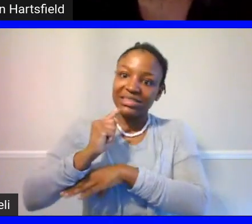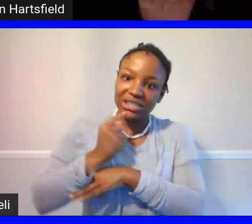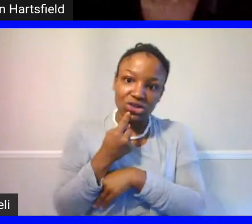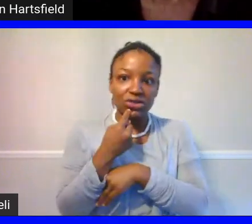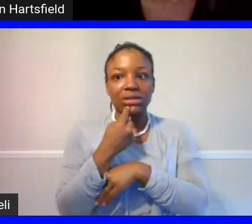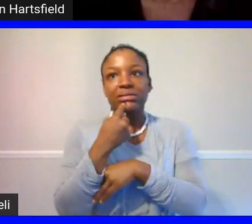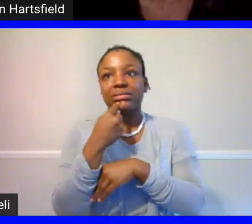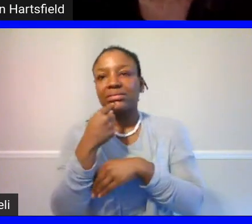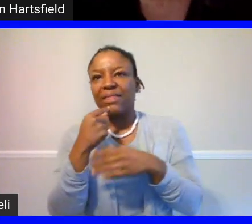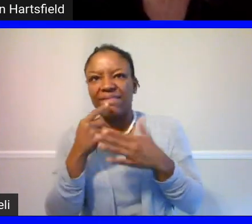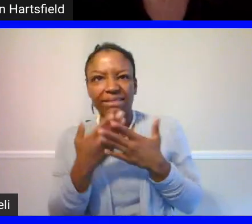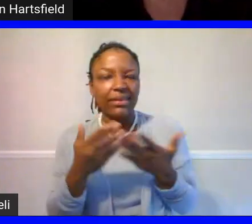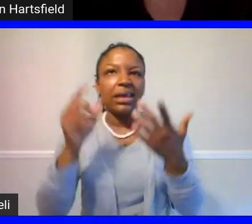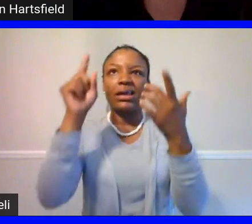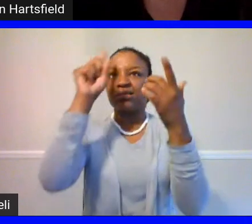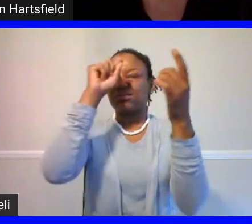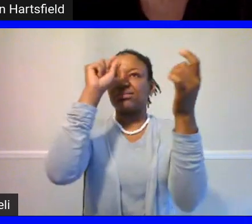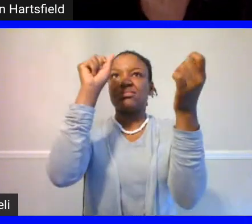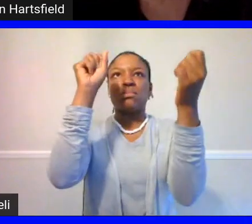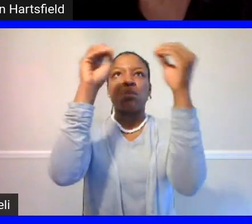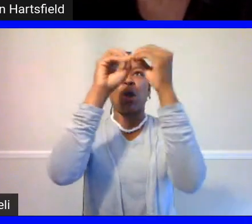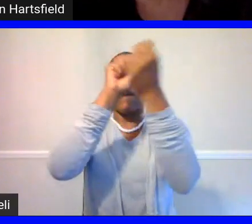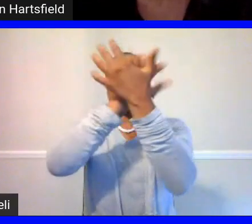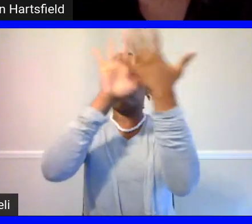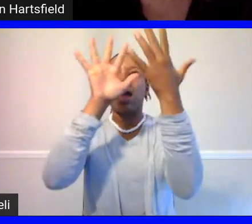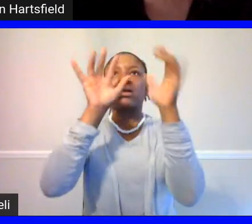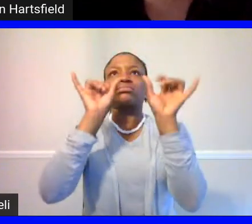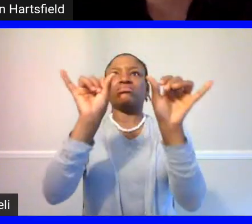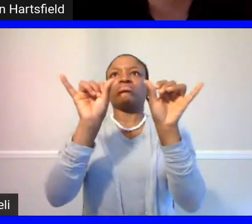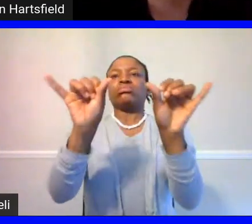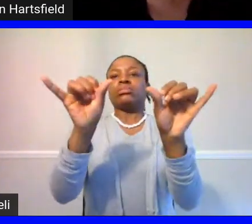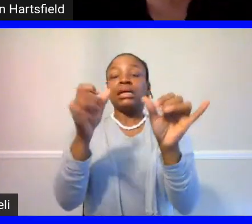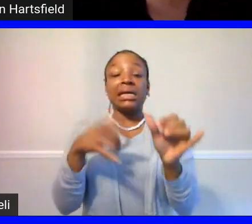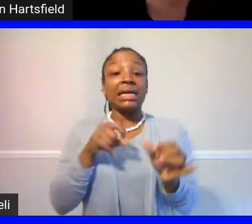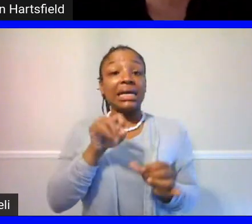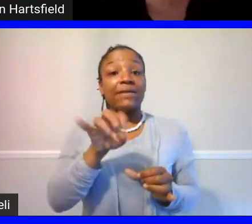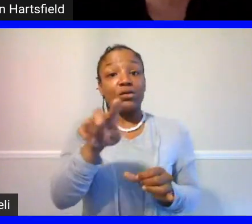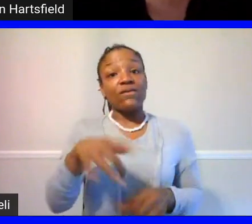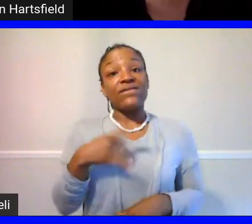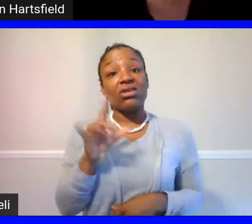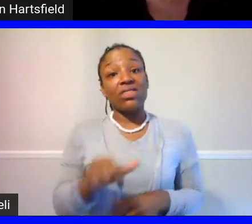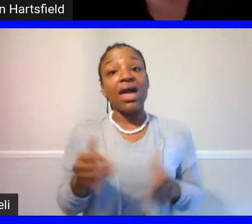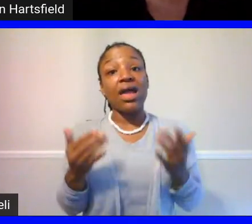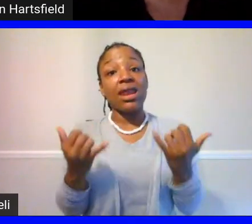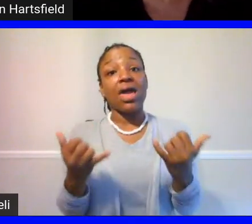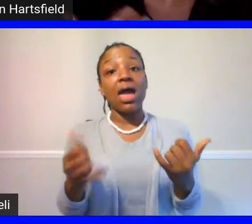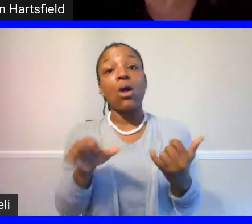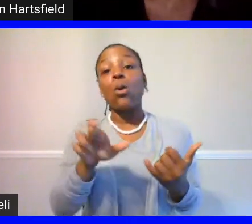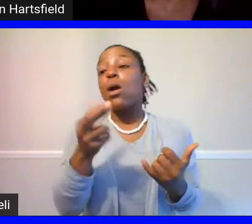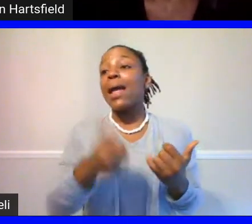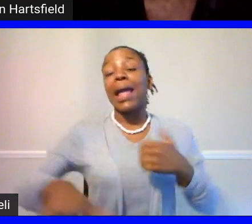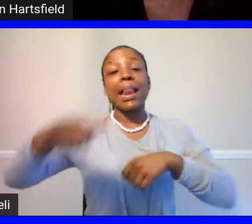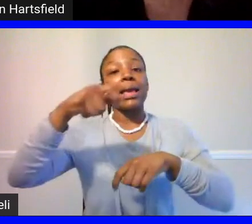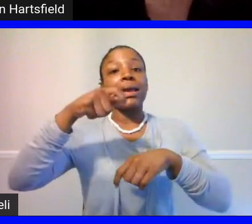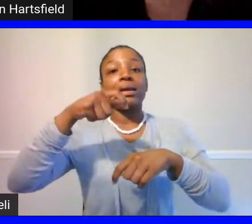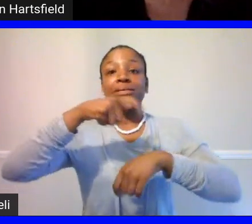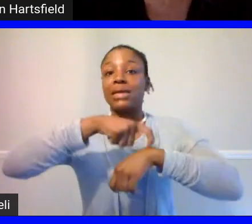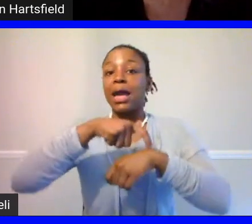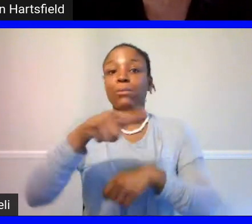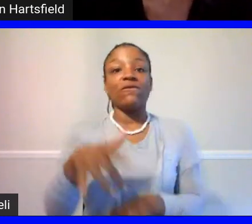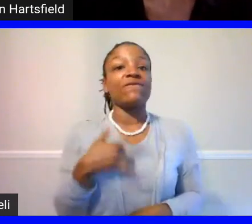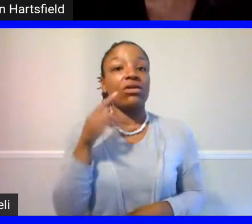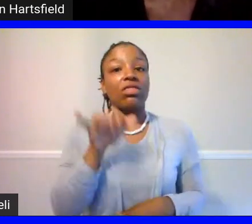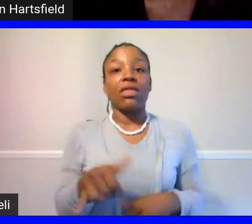if you are feeling that now or feel that at any point, I would advocate